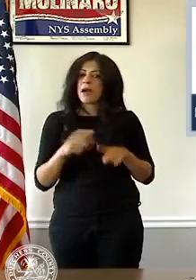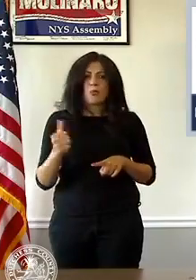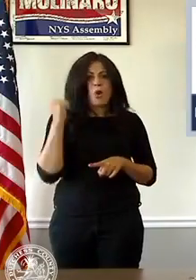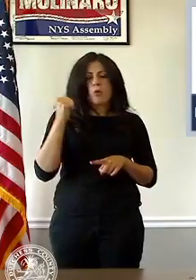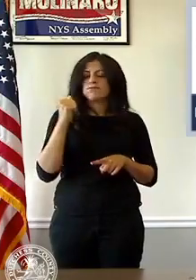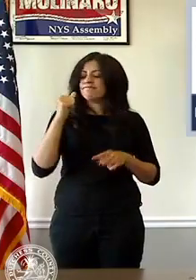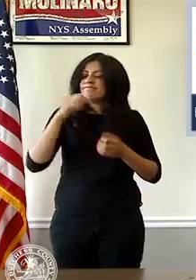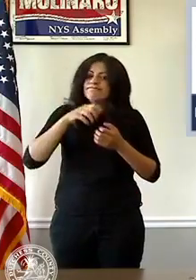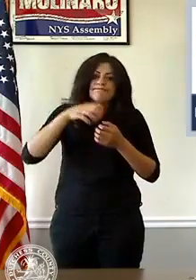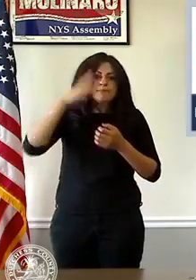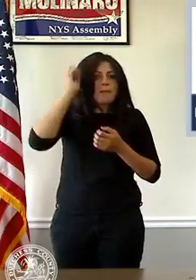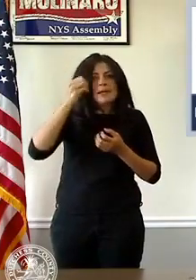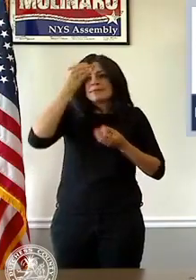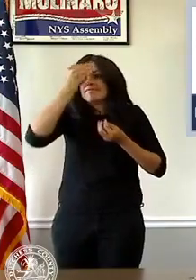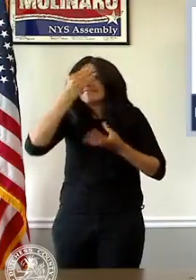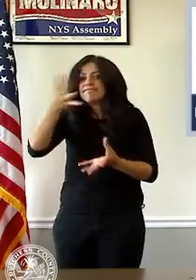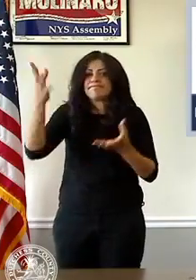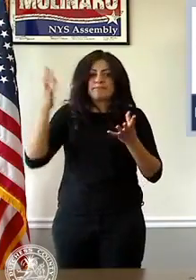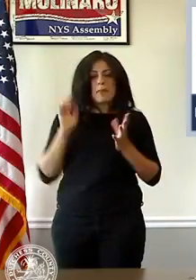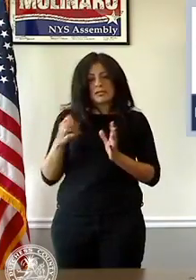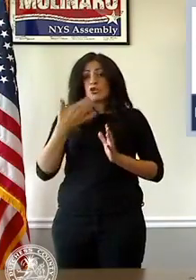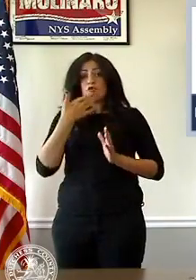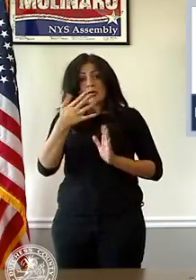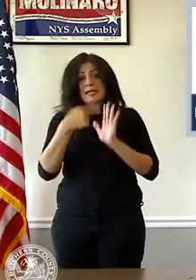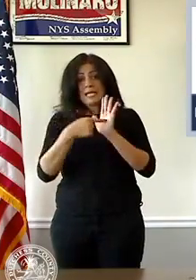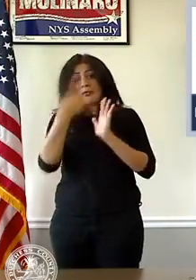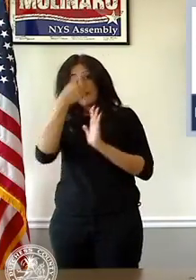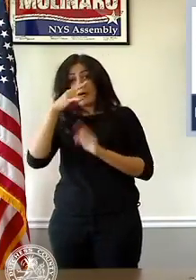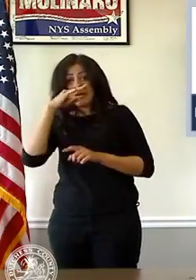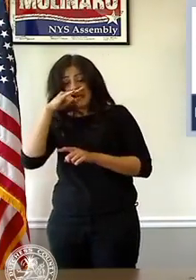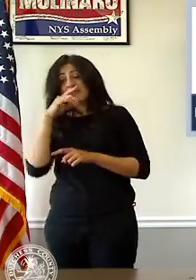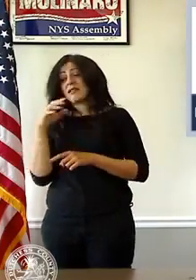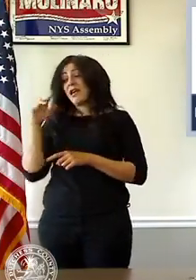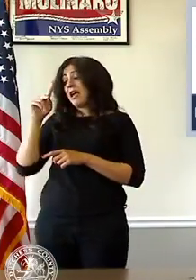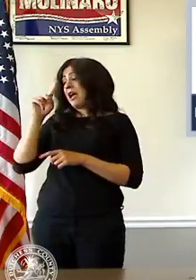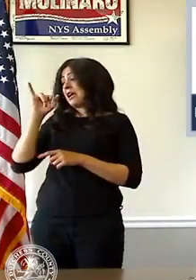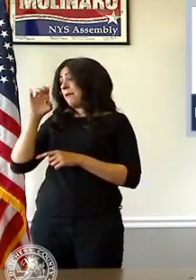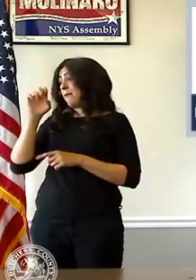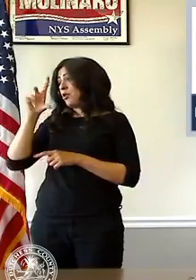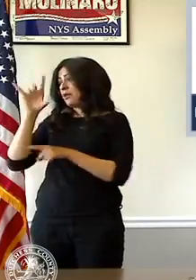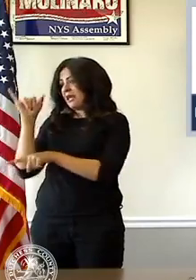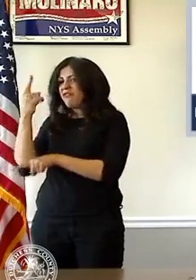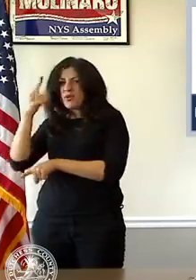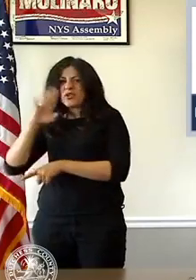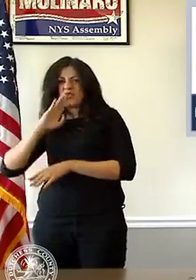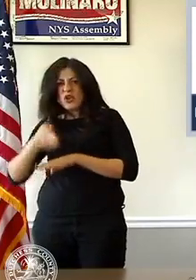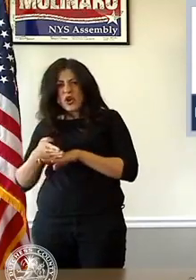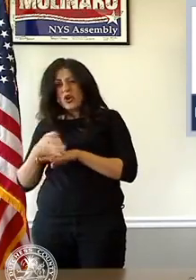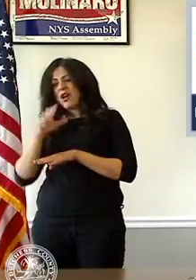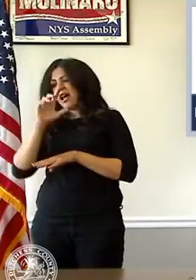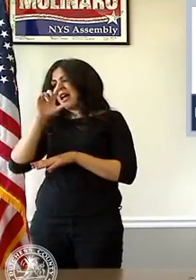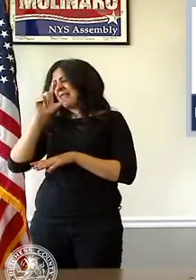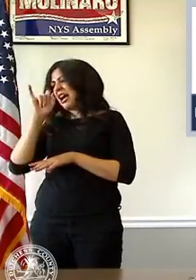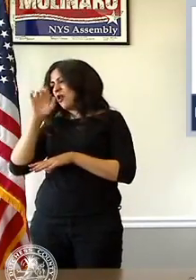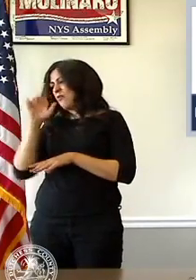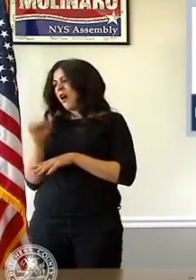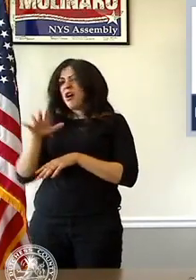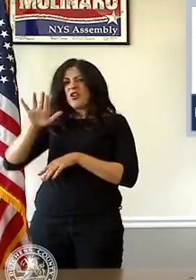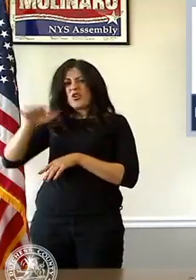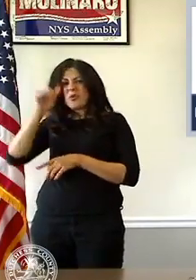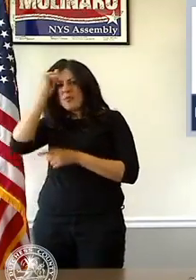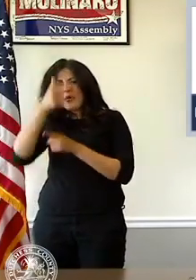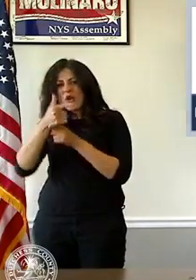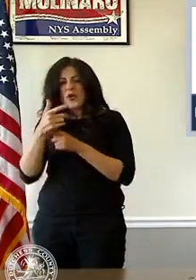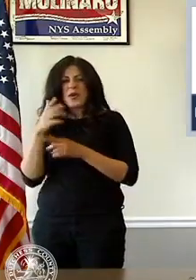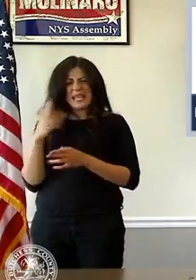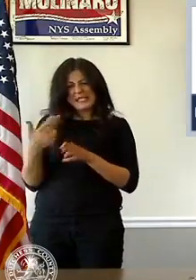to be best examples to our kids. And what Kimberly expressed to us for Lyra was they want Lyra and her brother, whose name